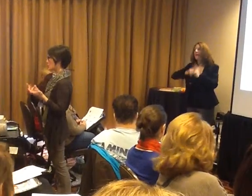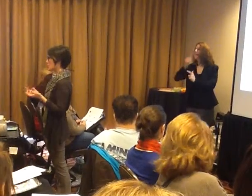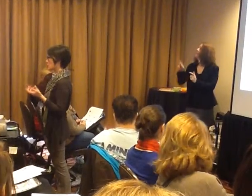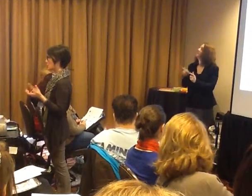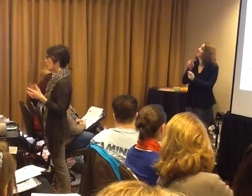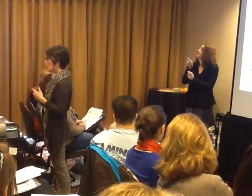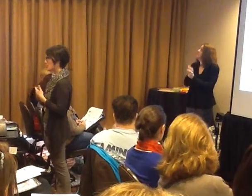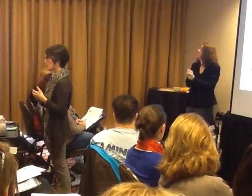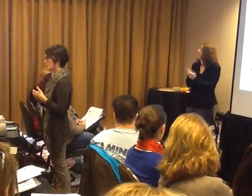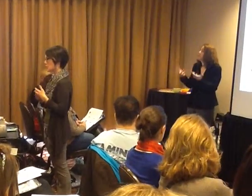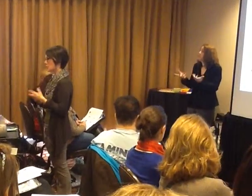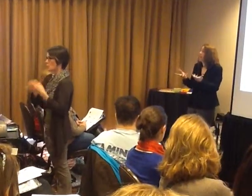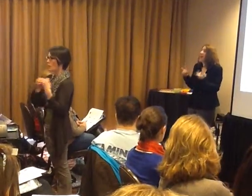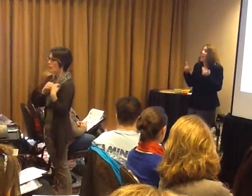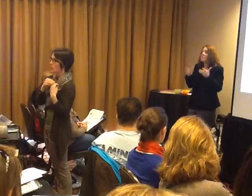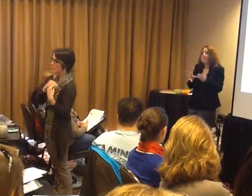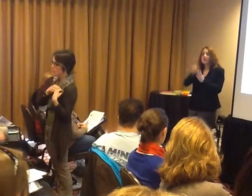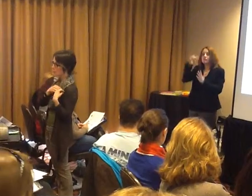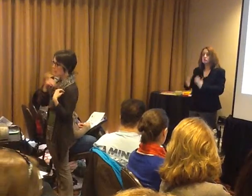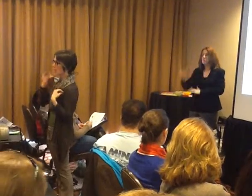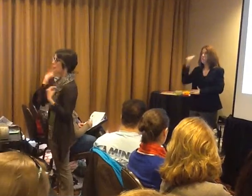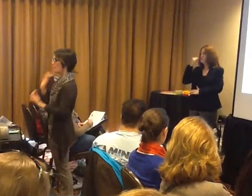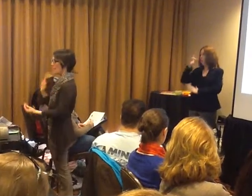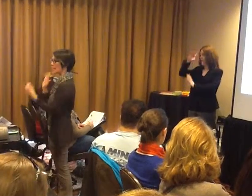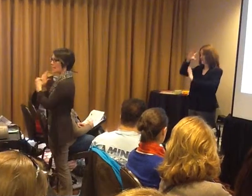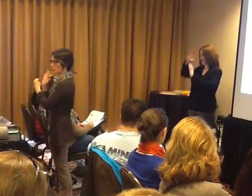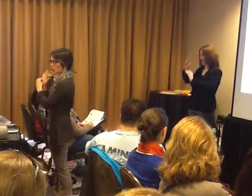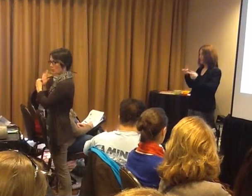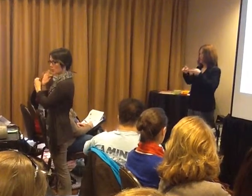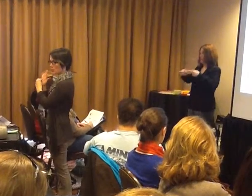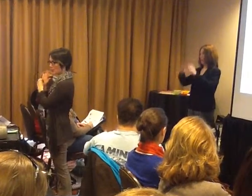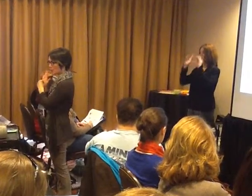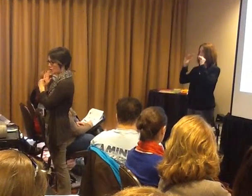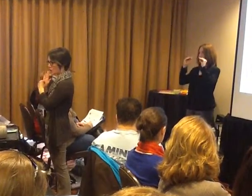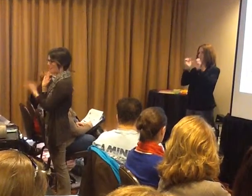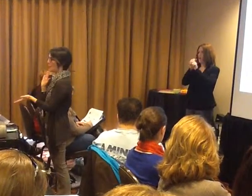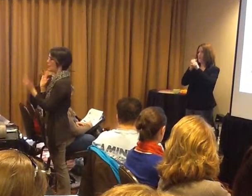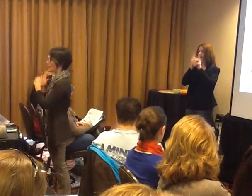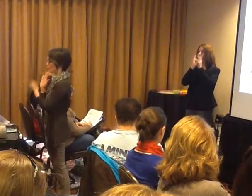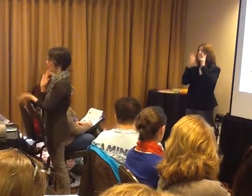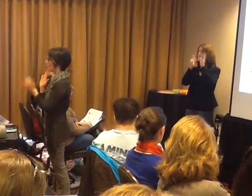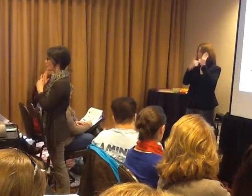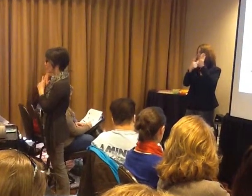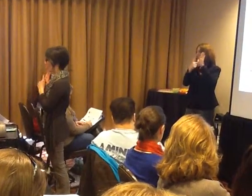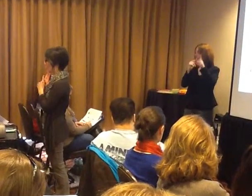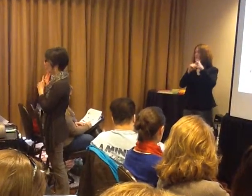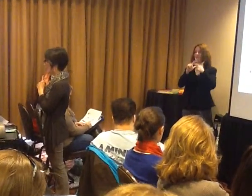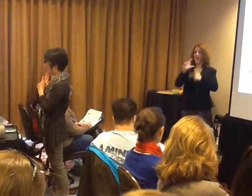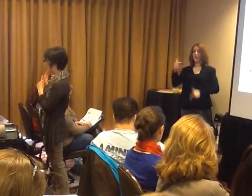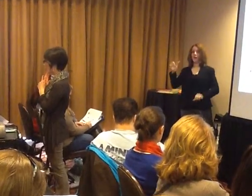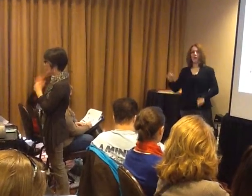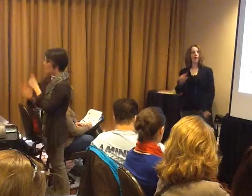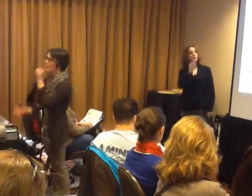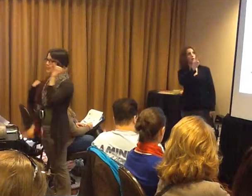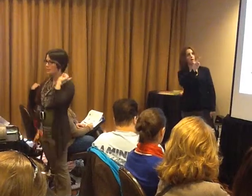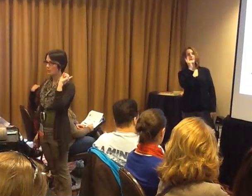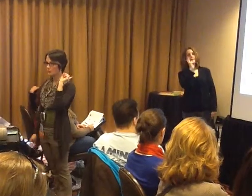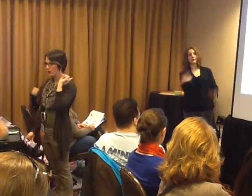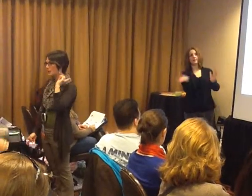letting our students know what the expectation is while we're teaching, making a visual representation of it that they can reference back again and